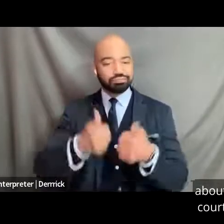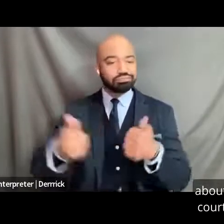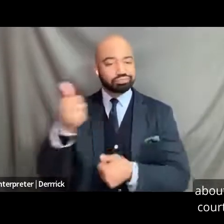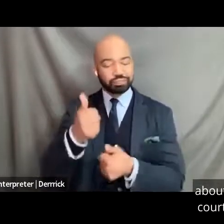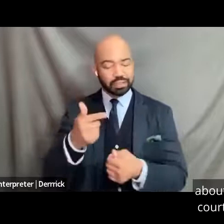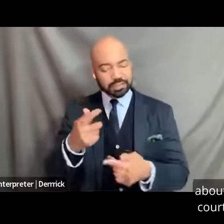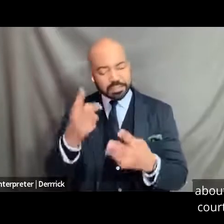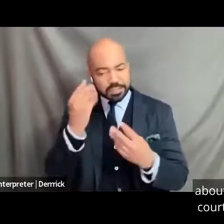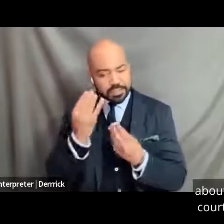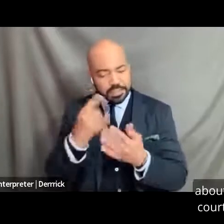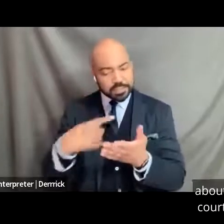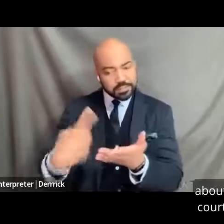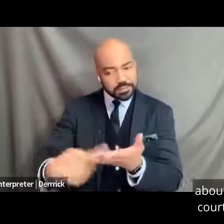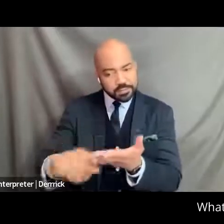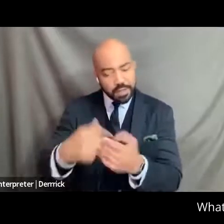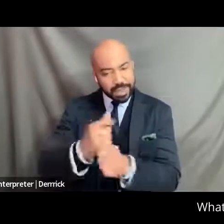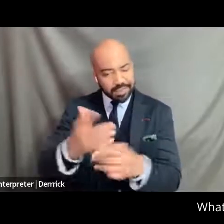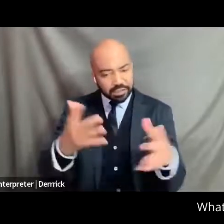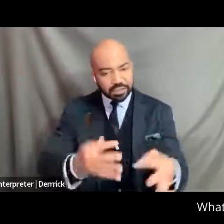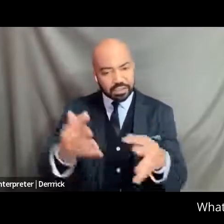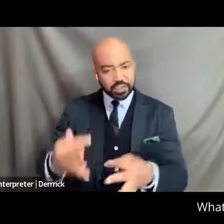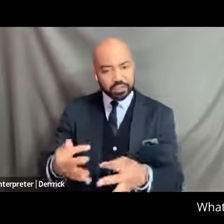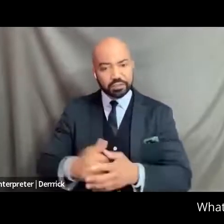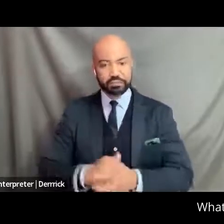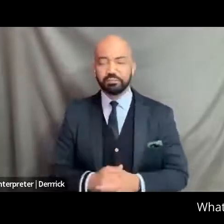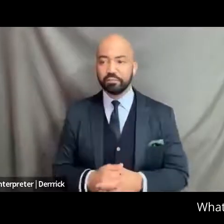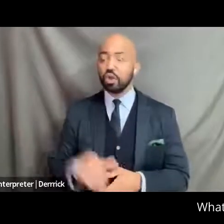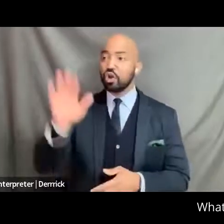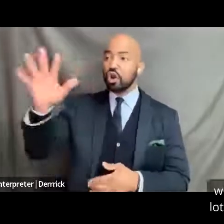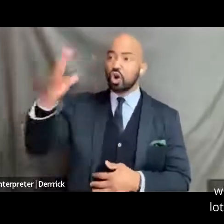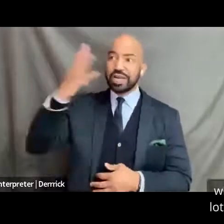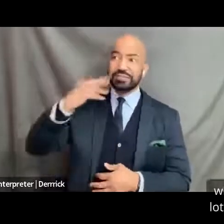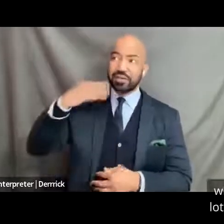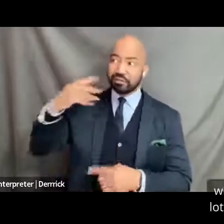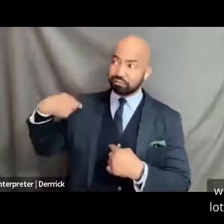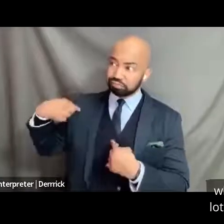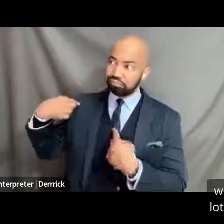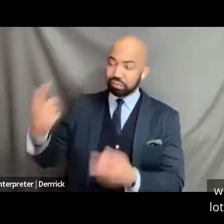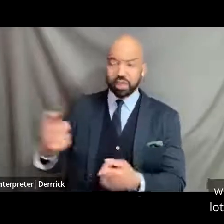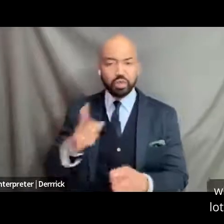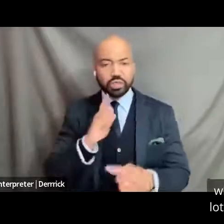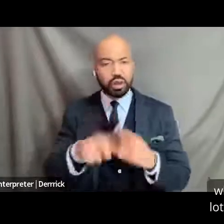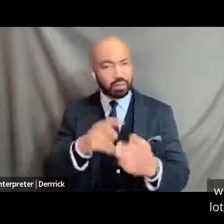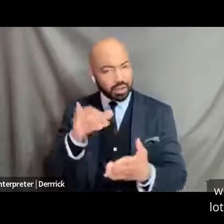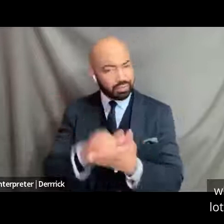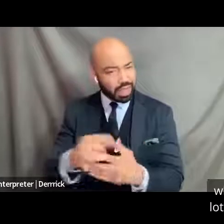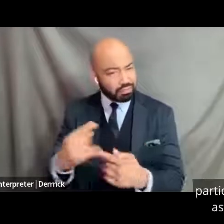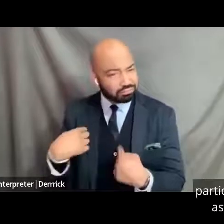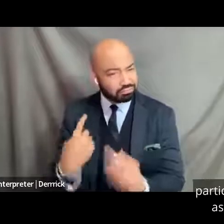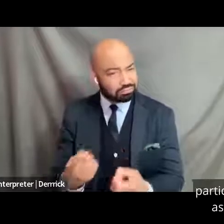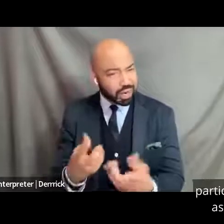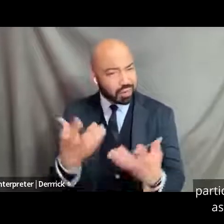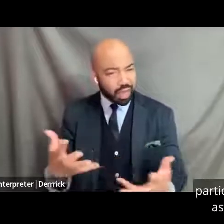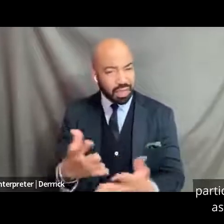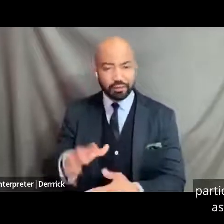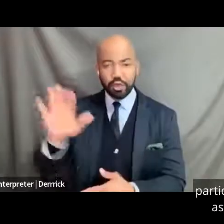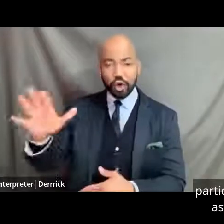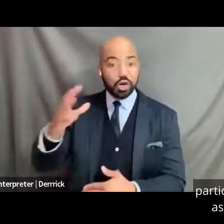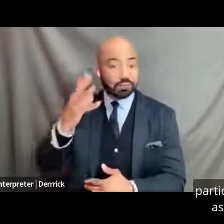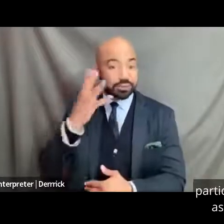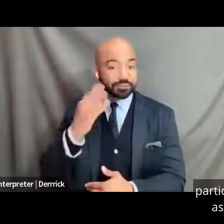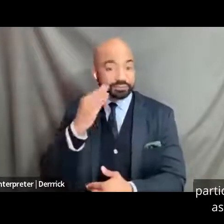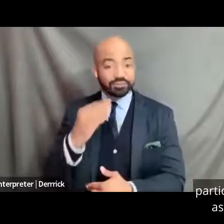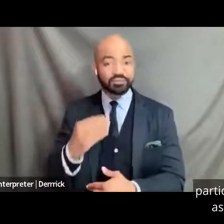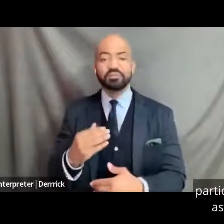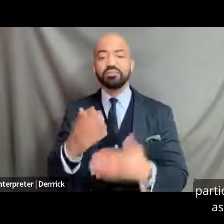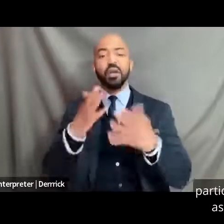court makes its decisions what will her experiences which we've spent a lot of time discussing particularly her experience as a